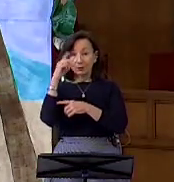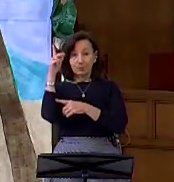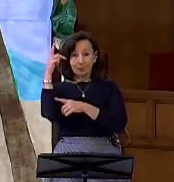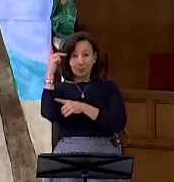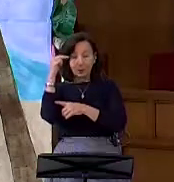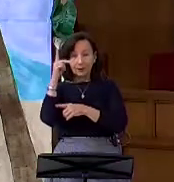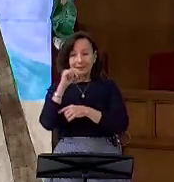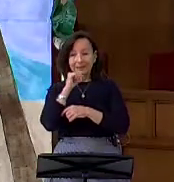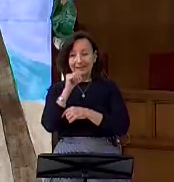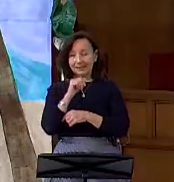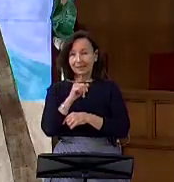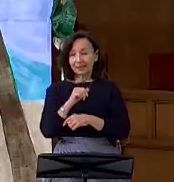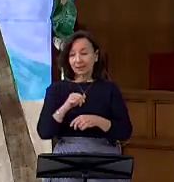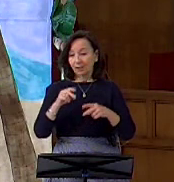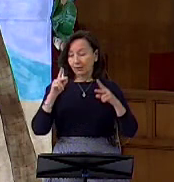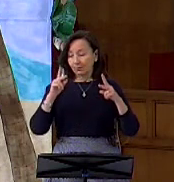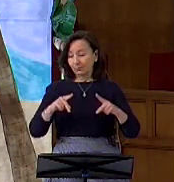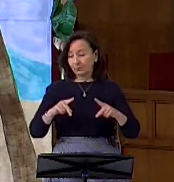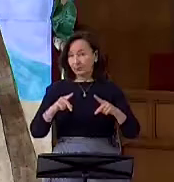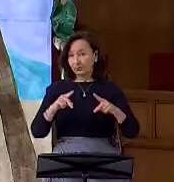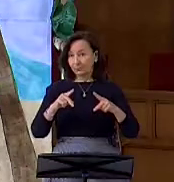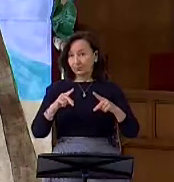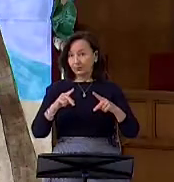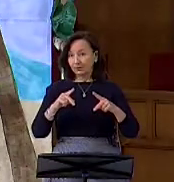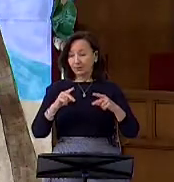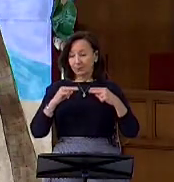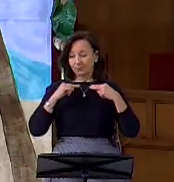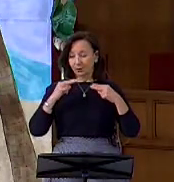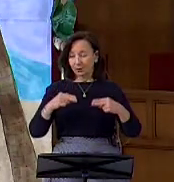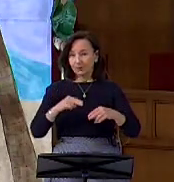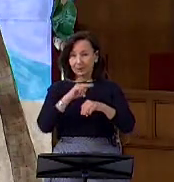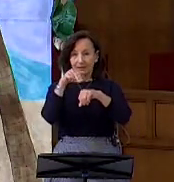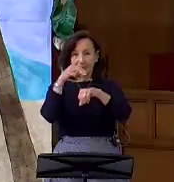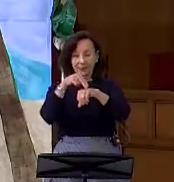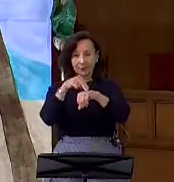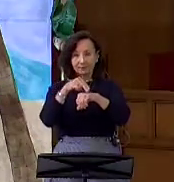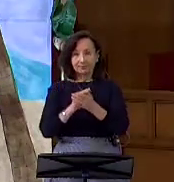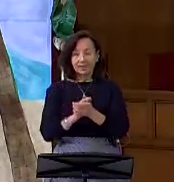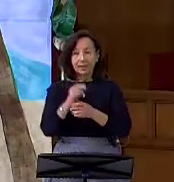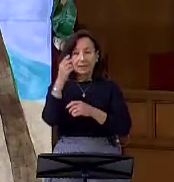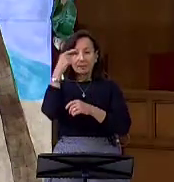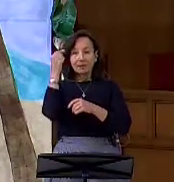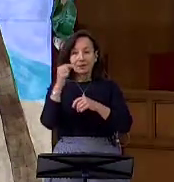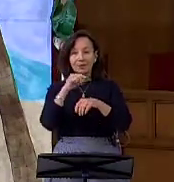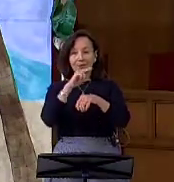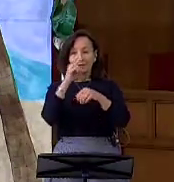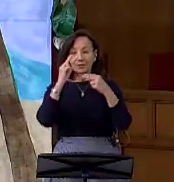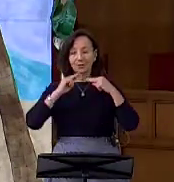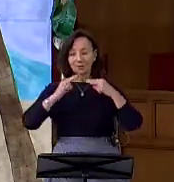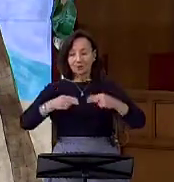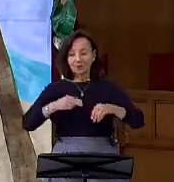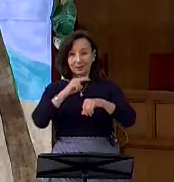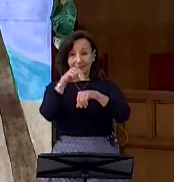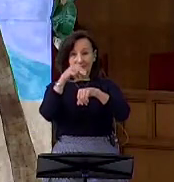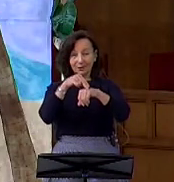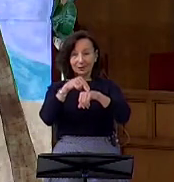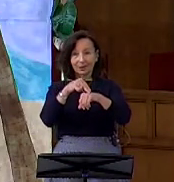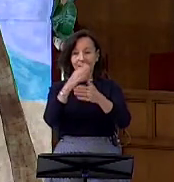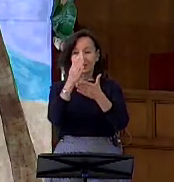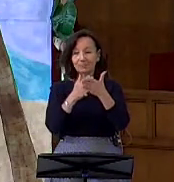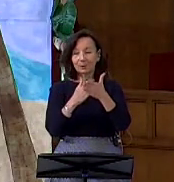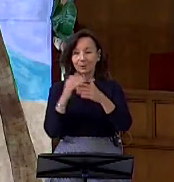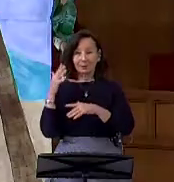not the physicality of human nature, because human nature is part of the creation.